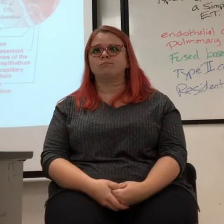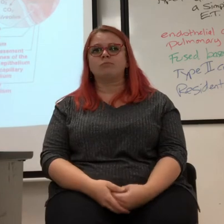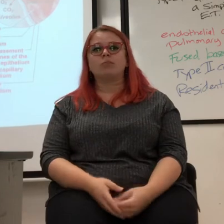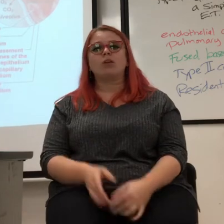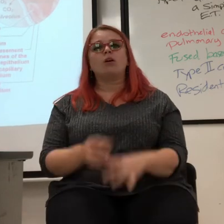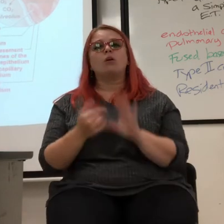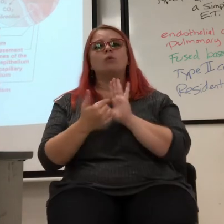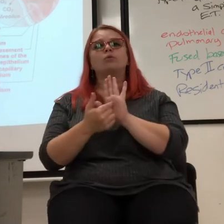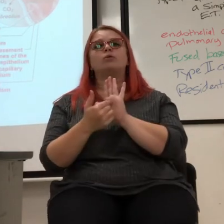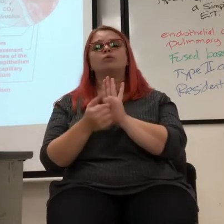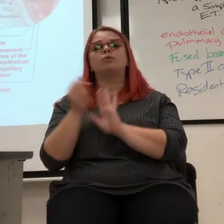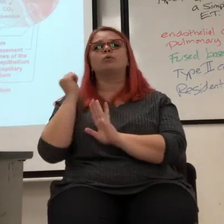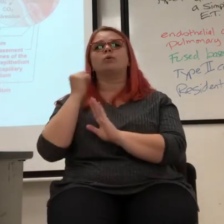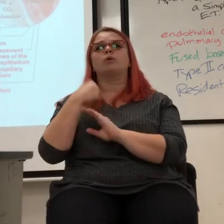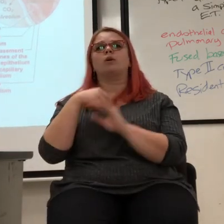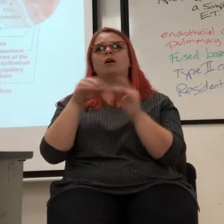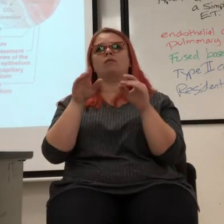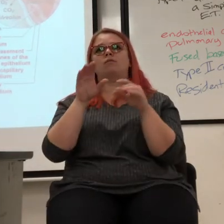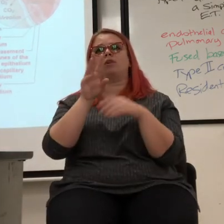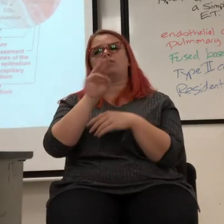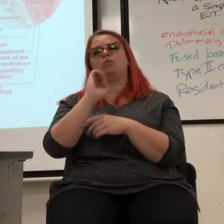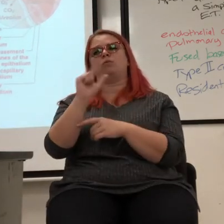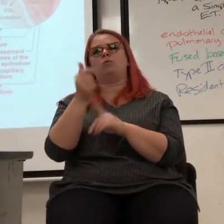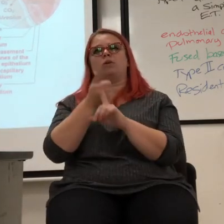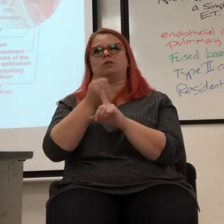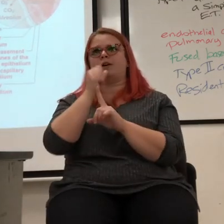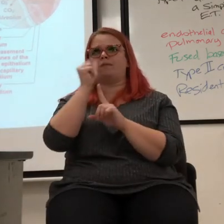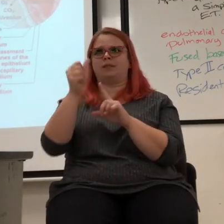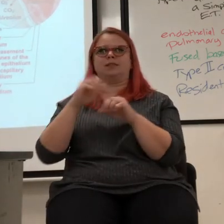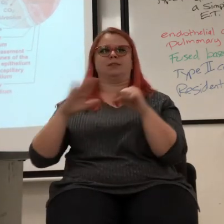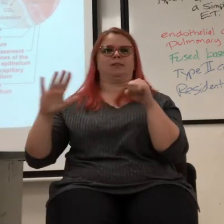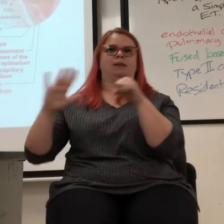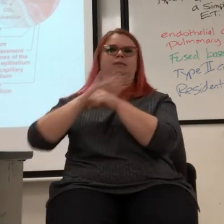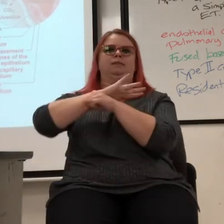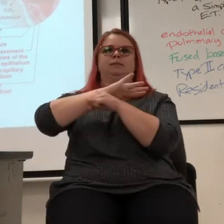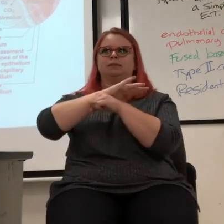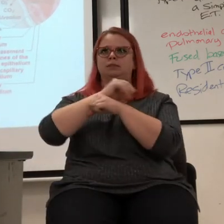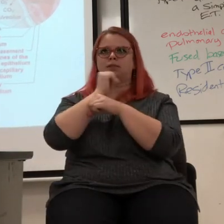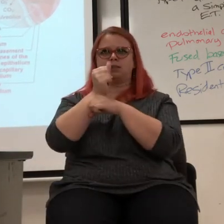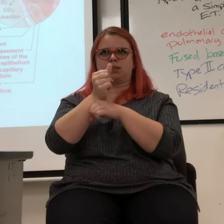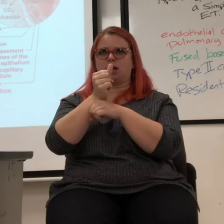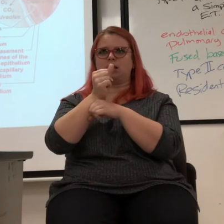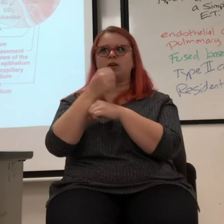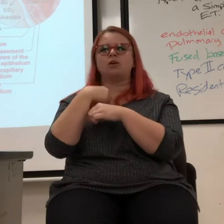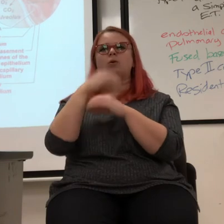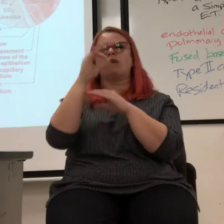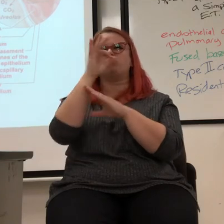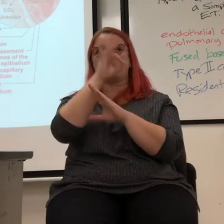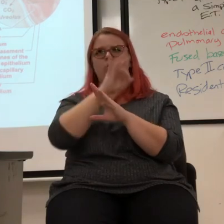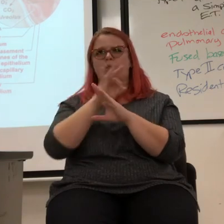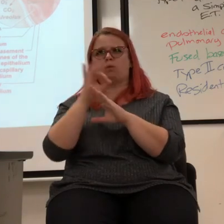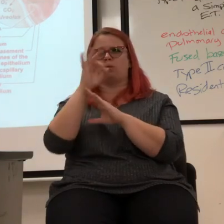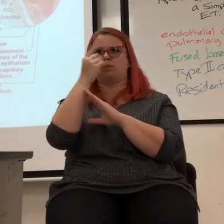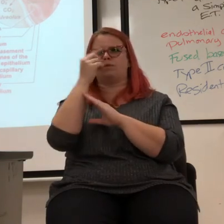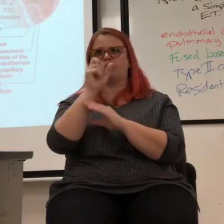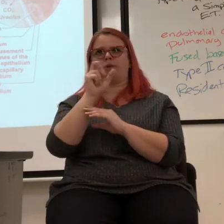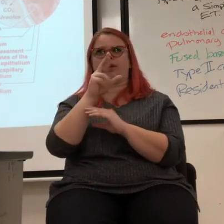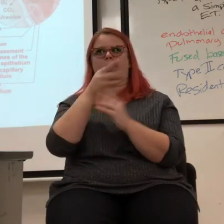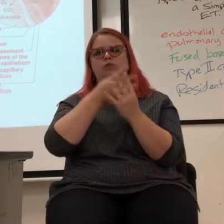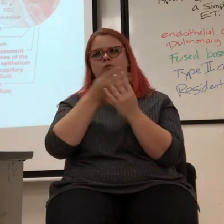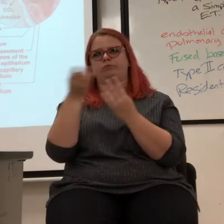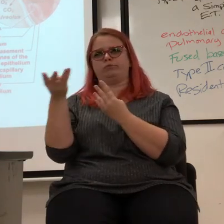What they show you is the wall is not sealed. You have little pores. So air can get in, of